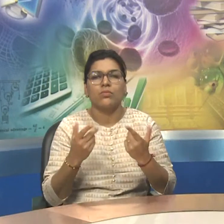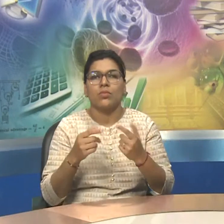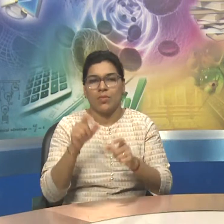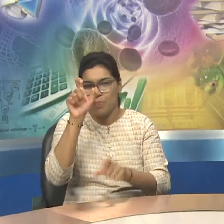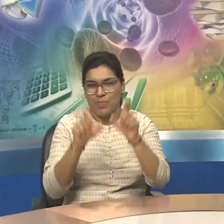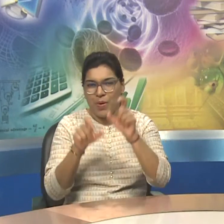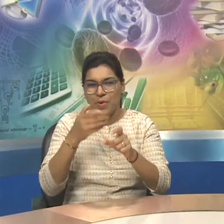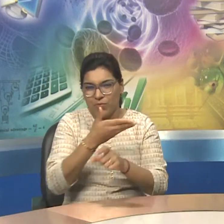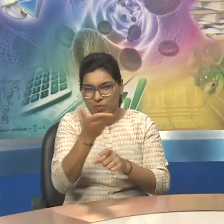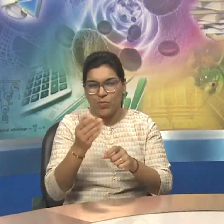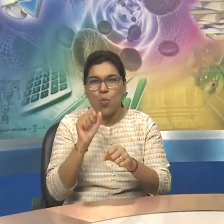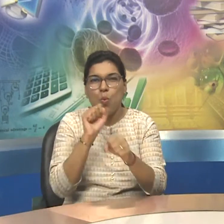legislature,